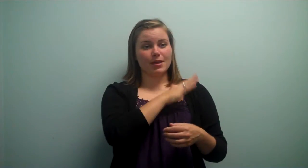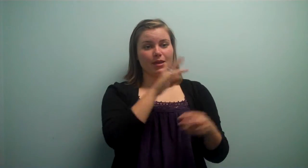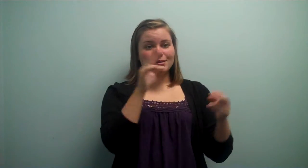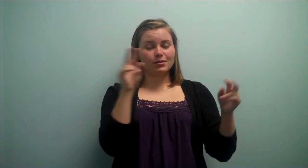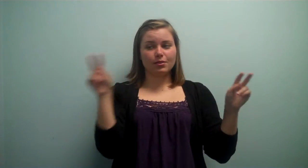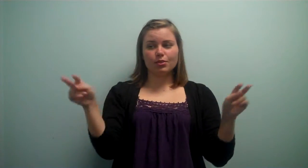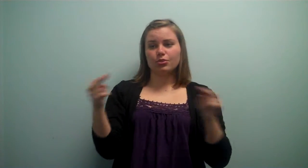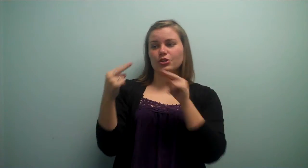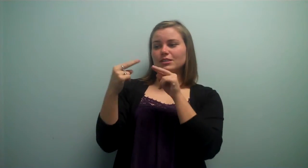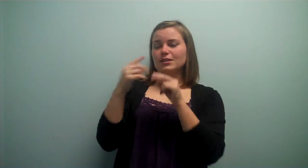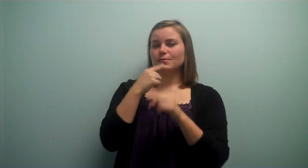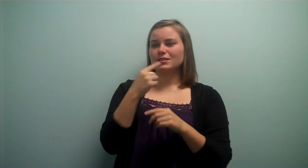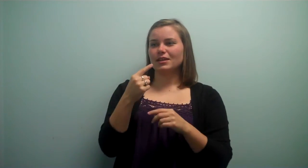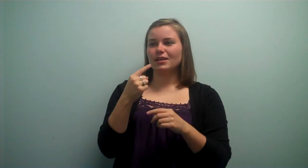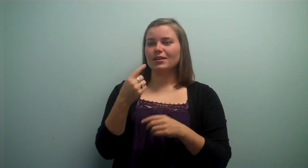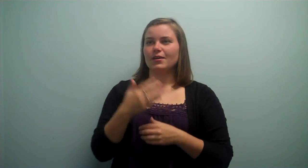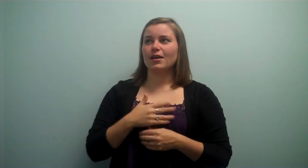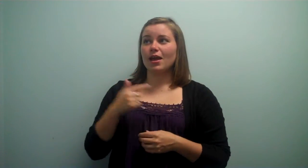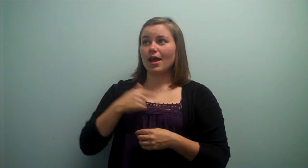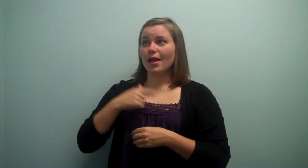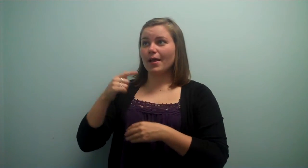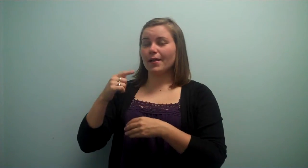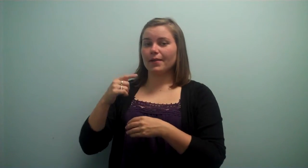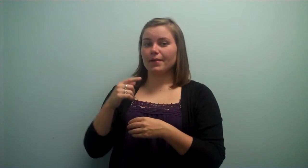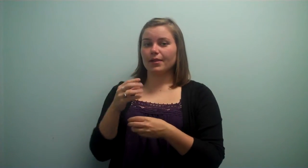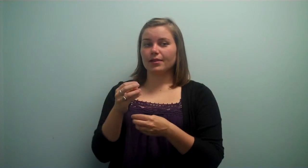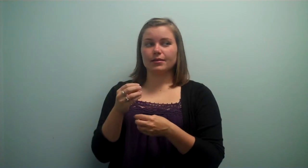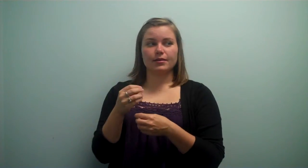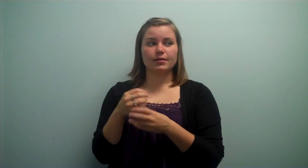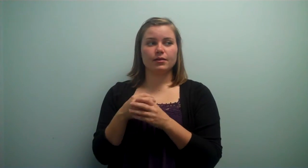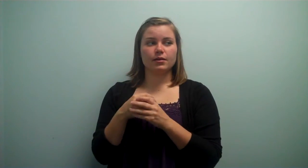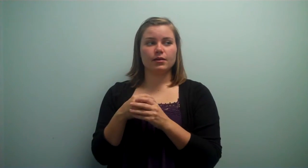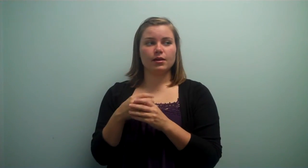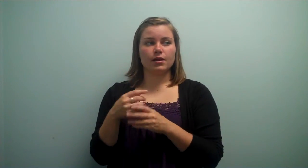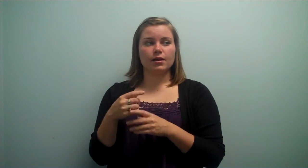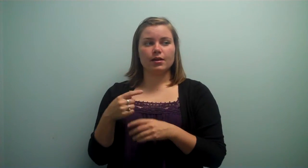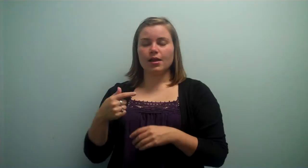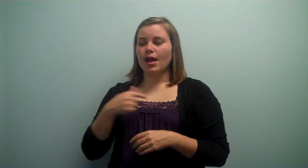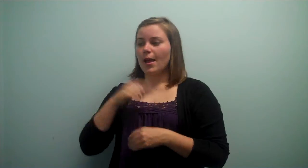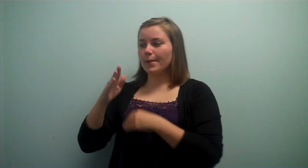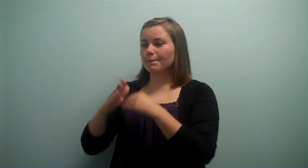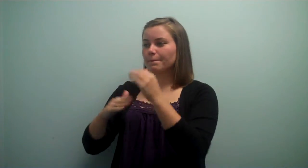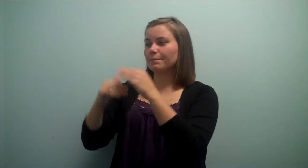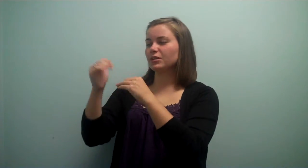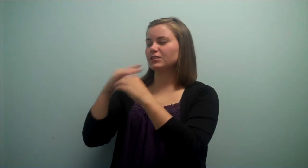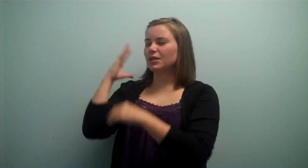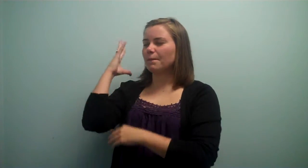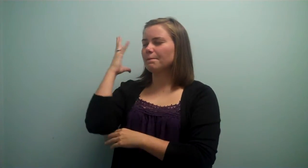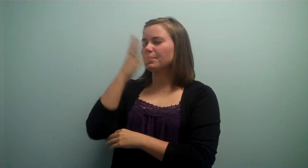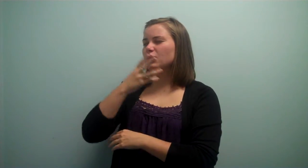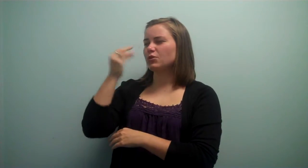and replied with enthusiasm and obvious pride, "I am building a beautiful cathedral."